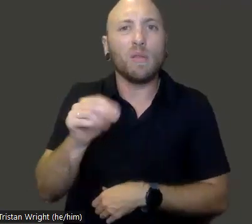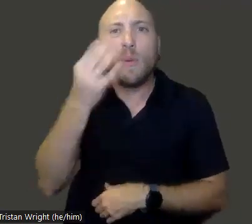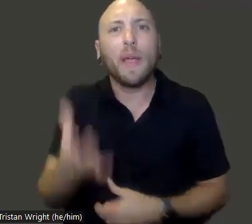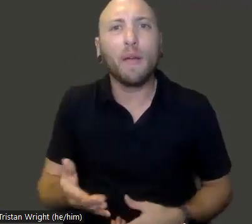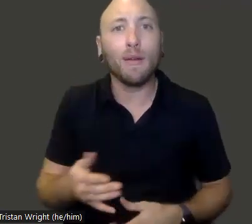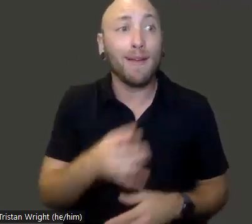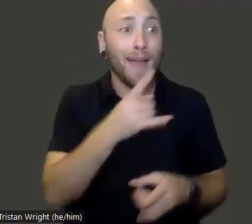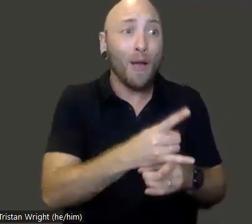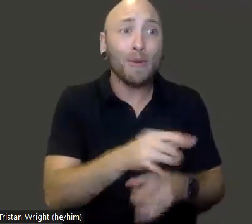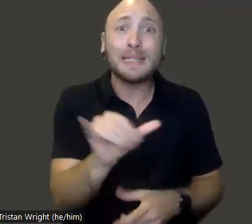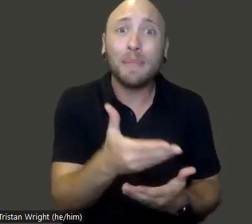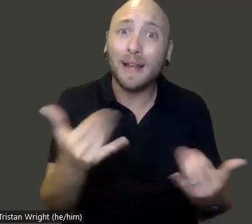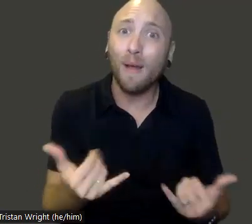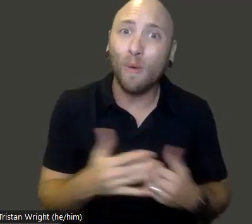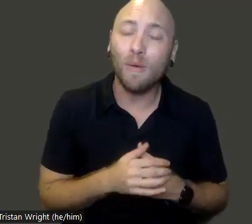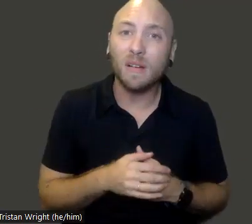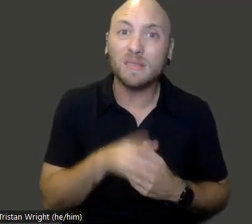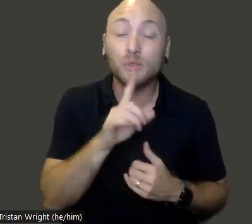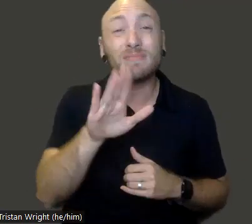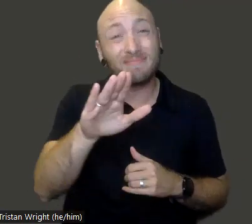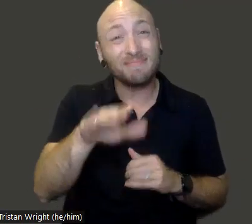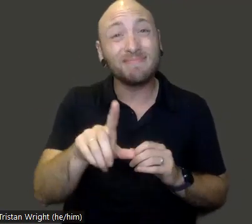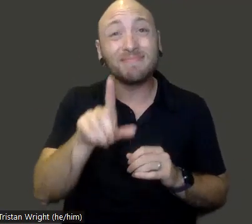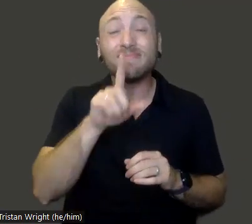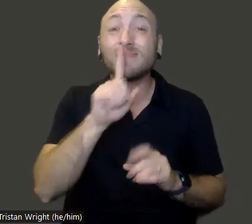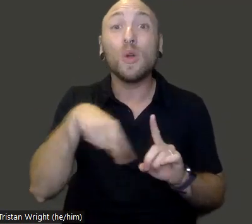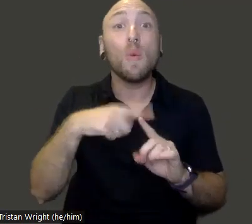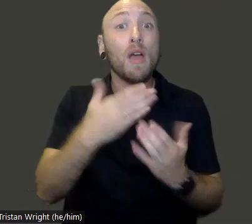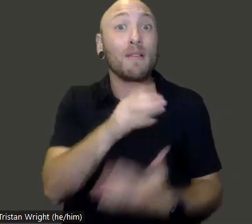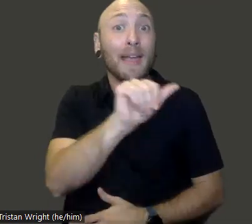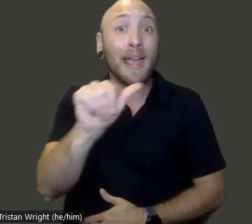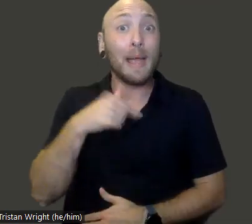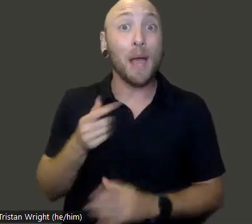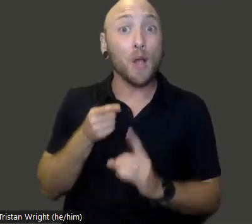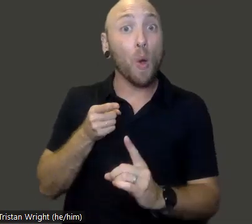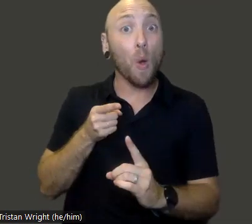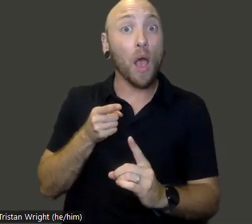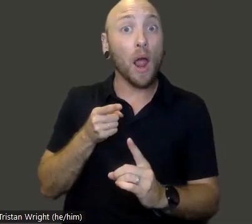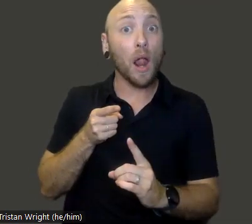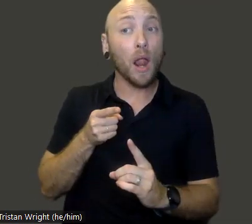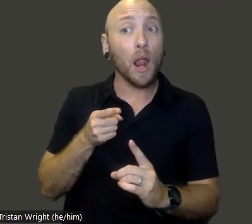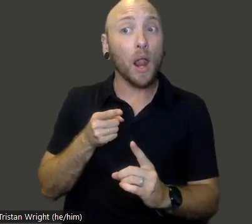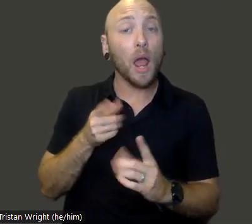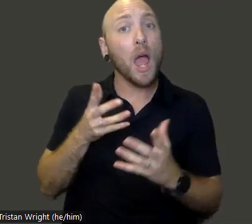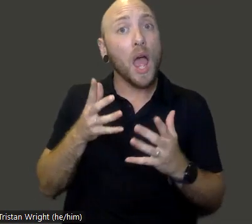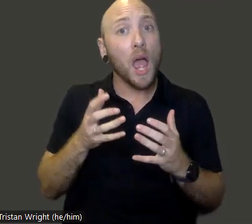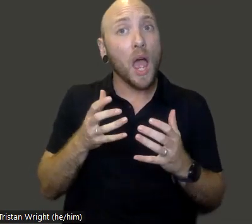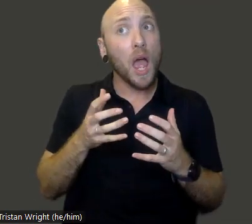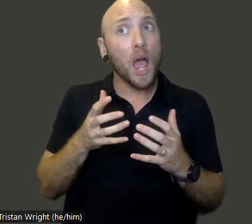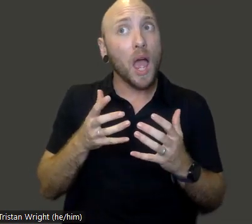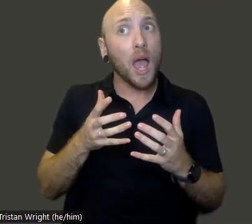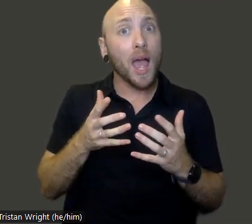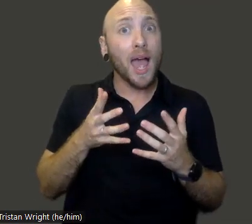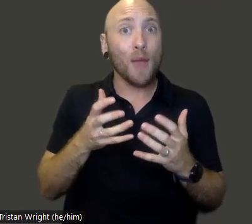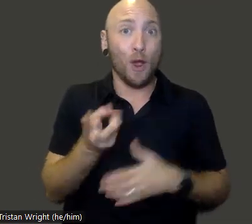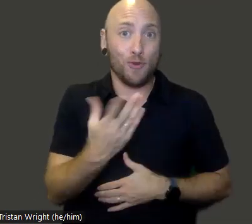that was true freedom for me, because when I got here, like really what I wanted was I wanted to not drink, and I wanted to not want to